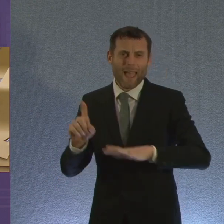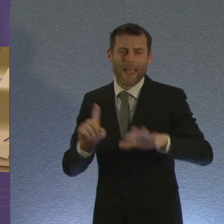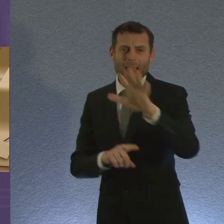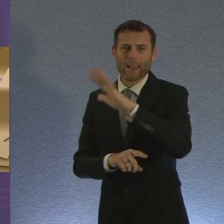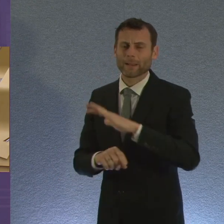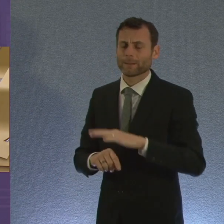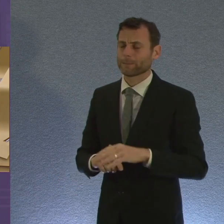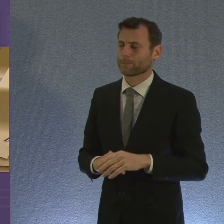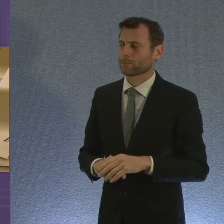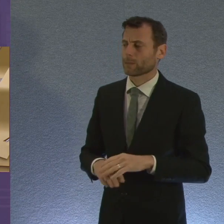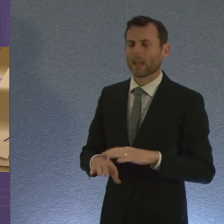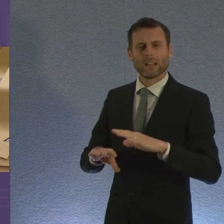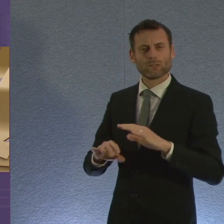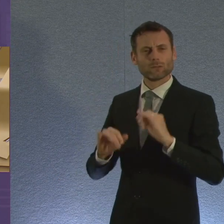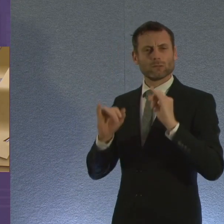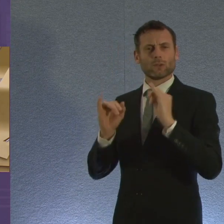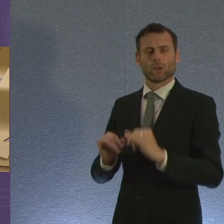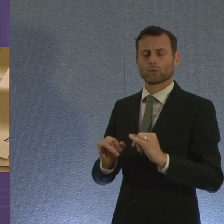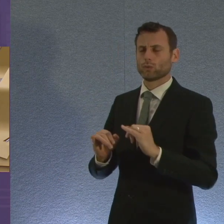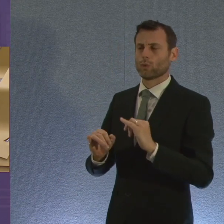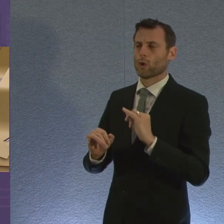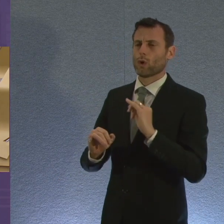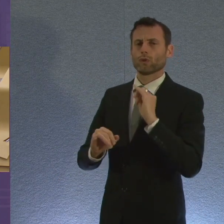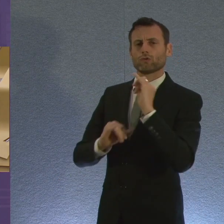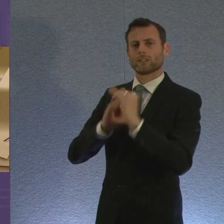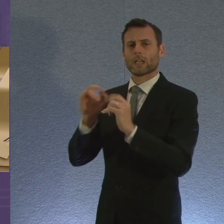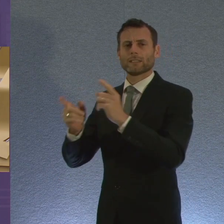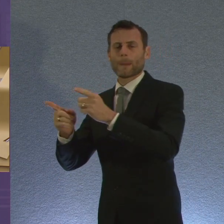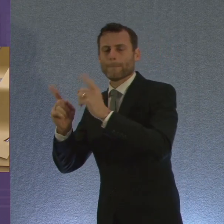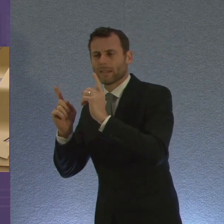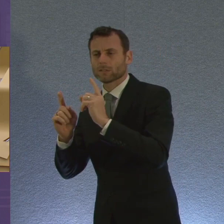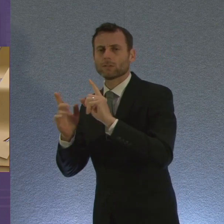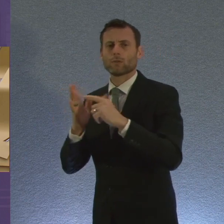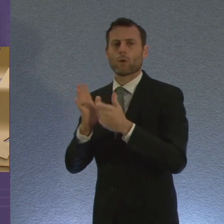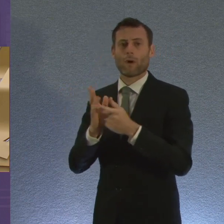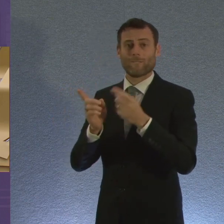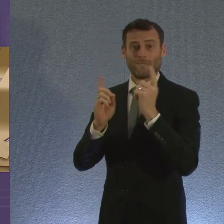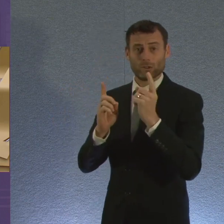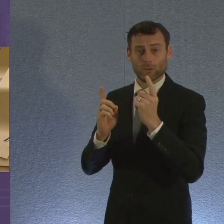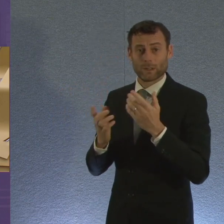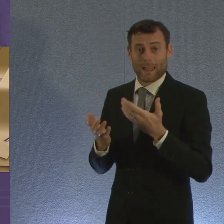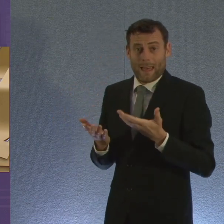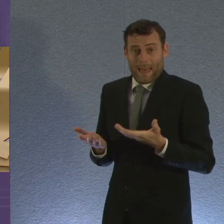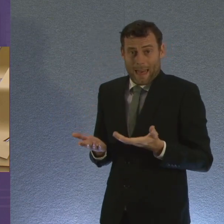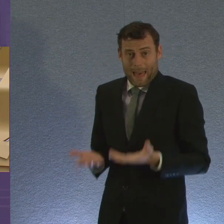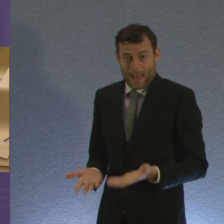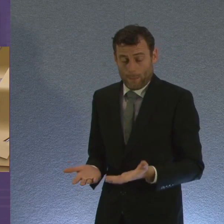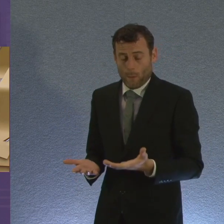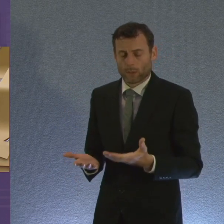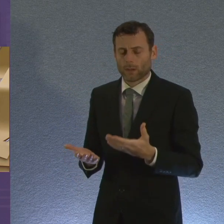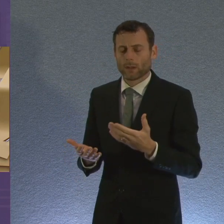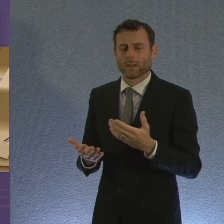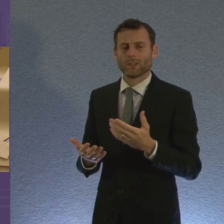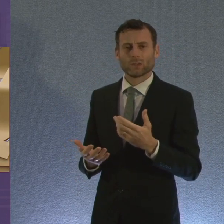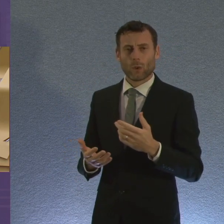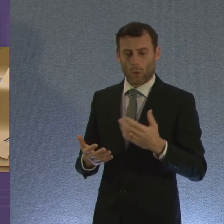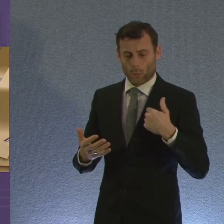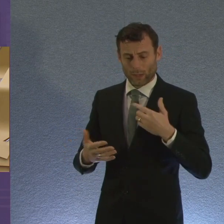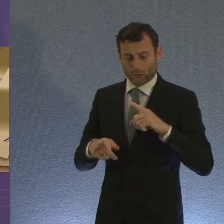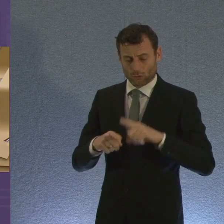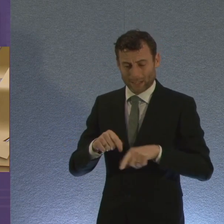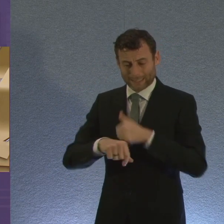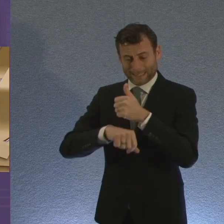either ministers or officials for not answering inquiries. Sometimes information simply isn't there. And in a system that is being